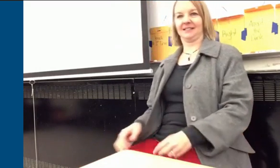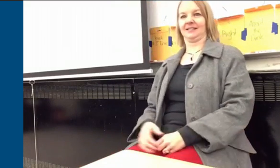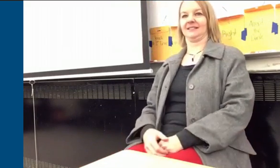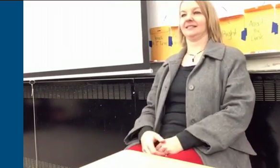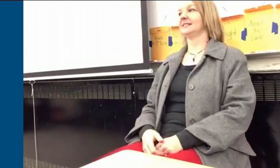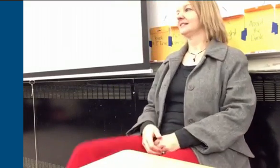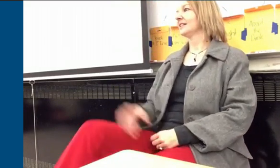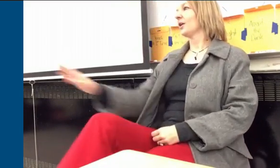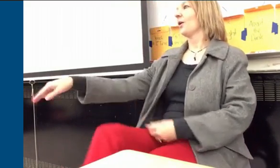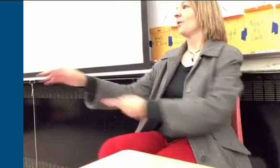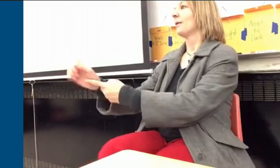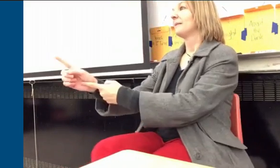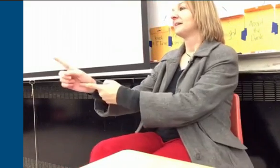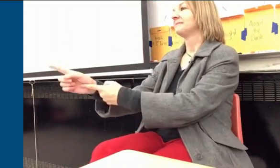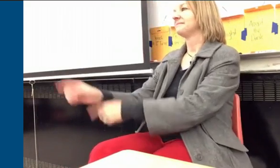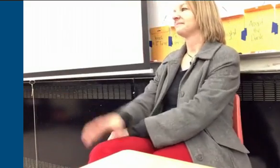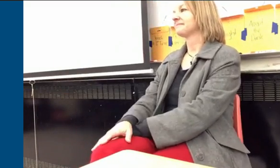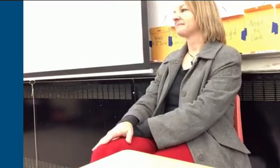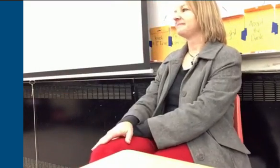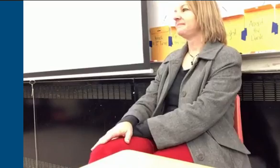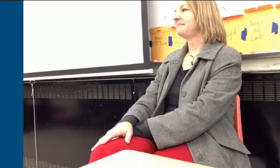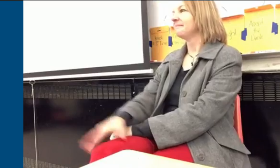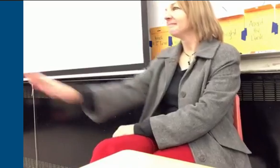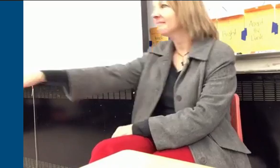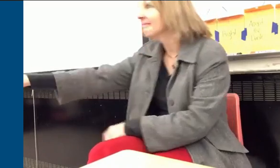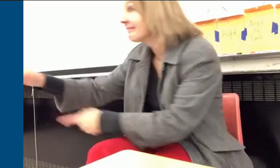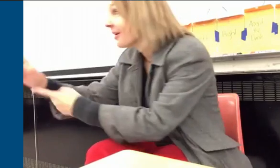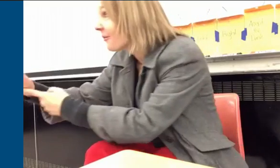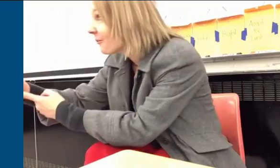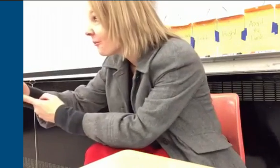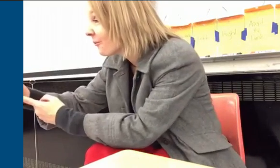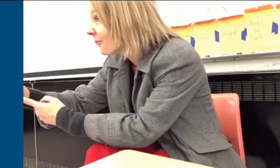One minute to create your car. Make sure it has all these things.